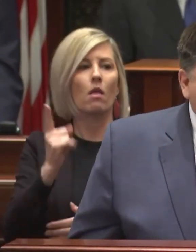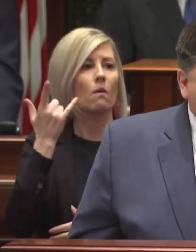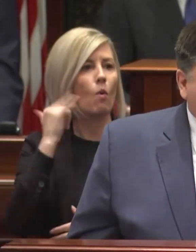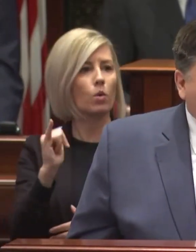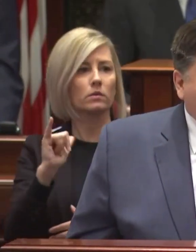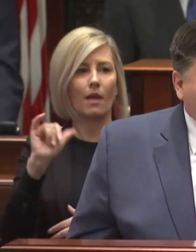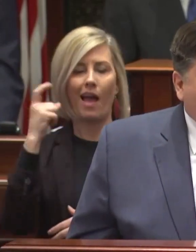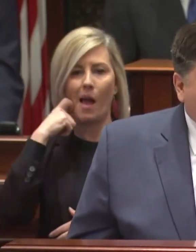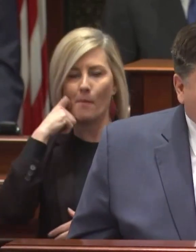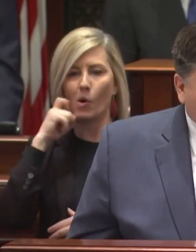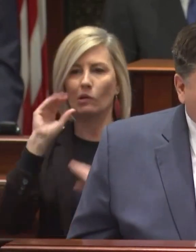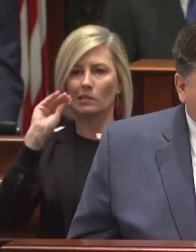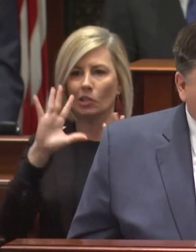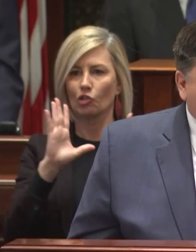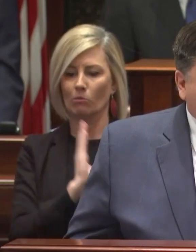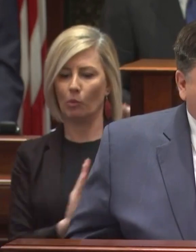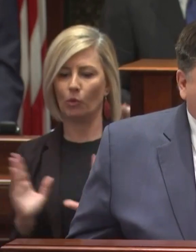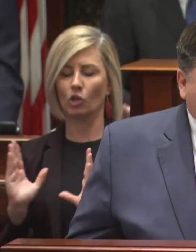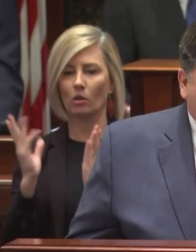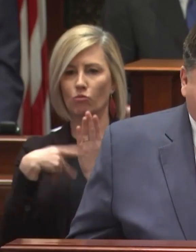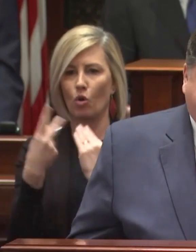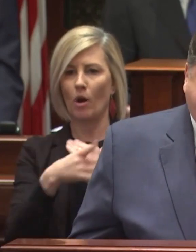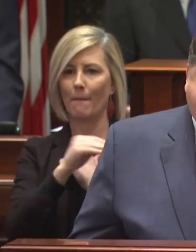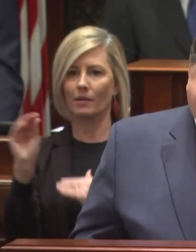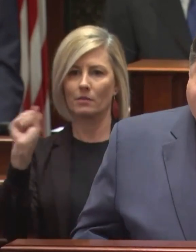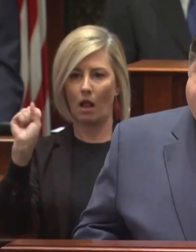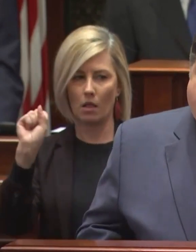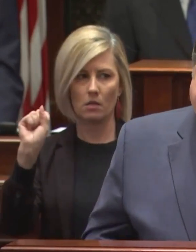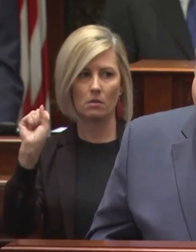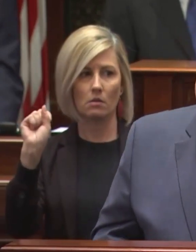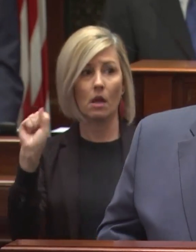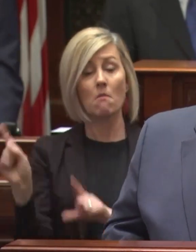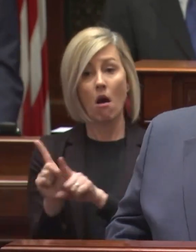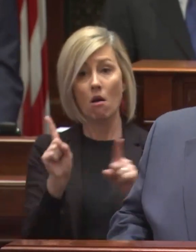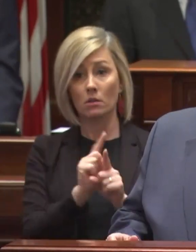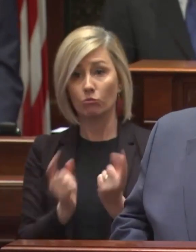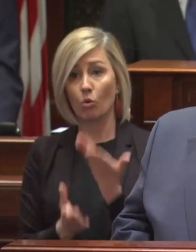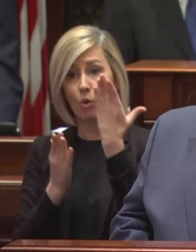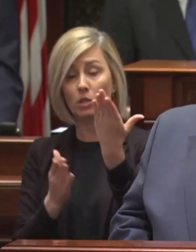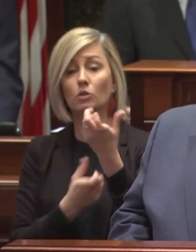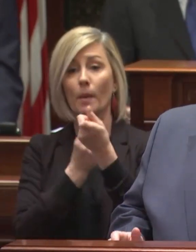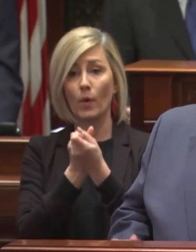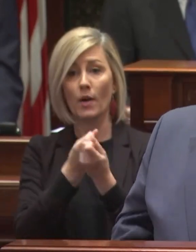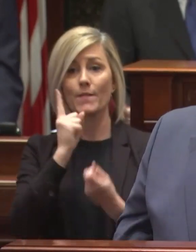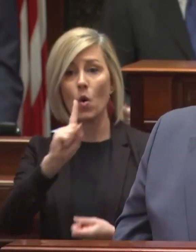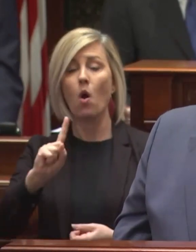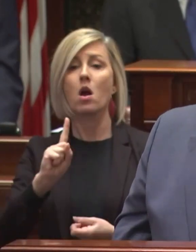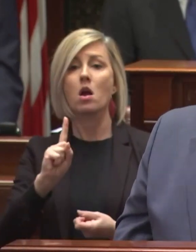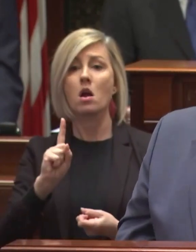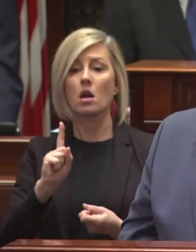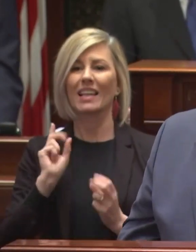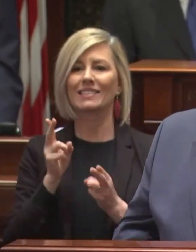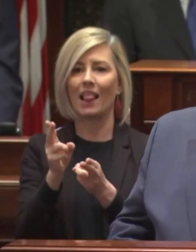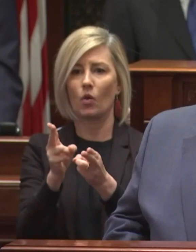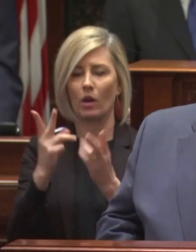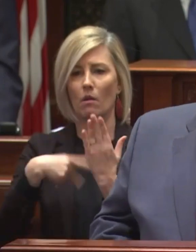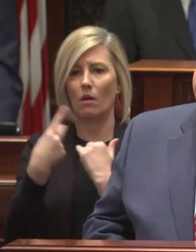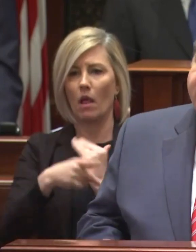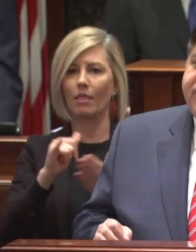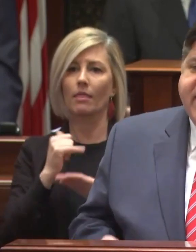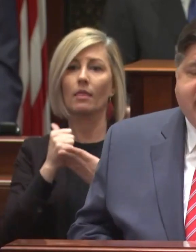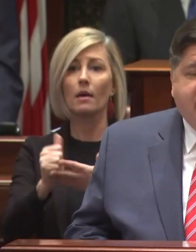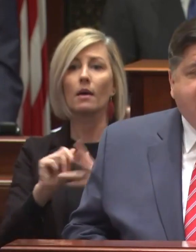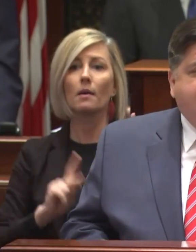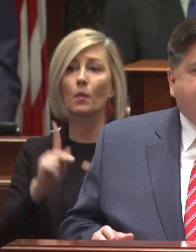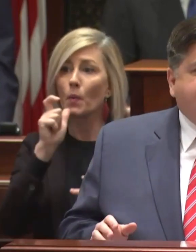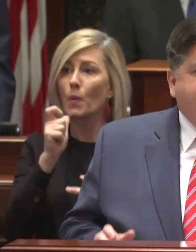Apple Teacher Preparation Program and scholarships. And I'm also proposing support for accelerator programs that help people who